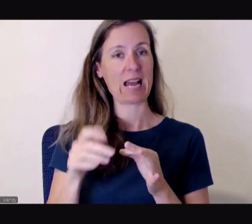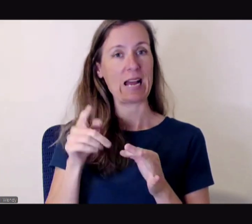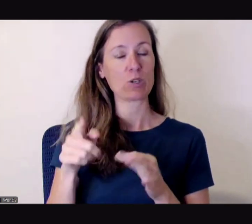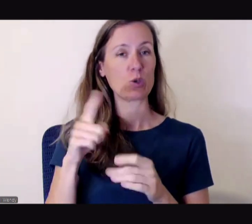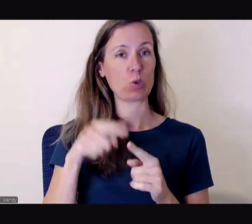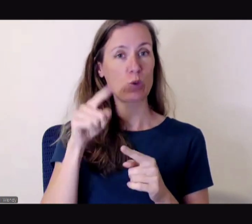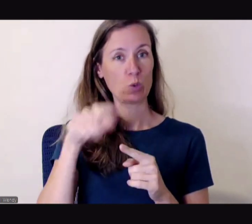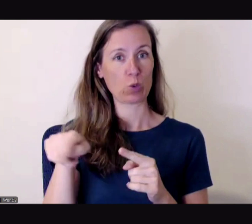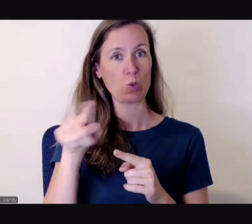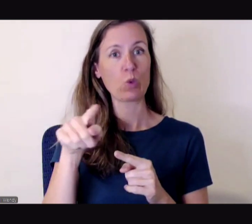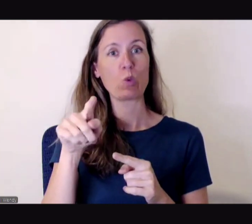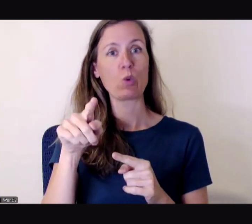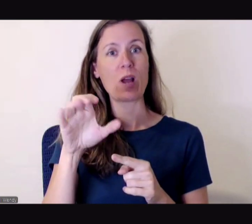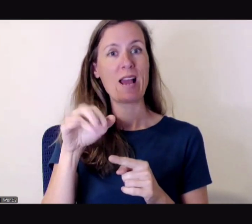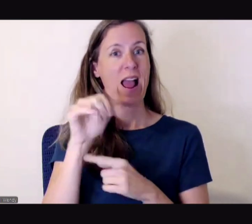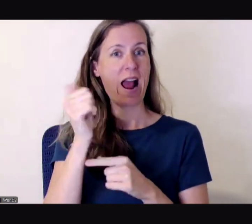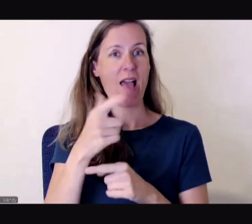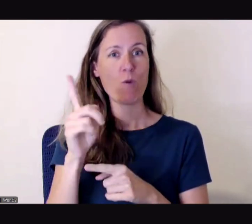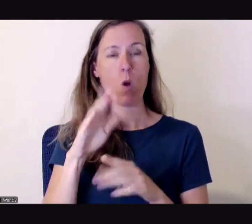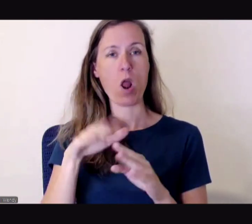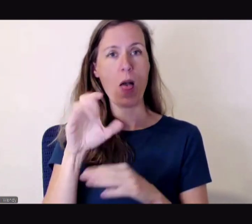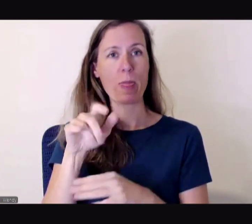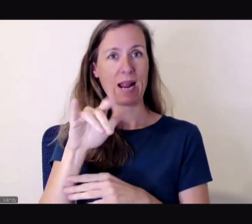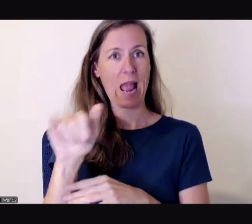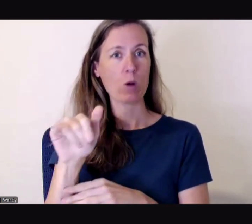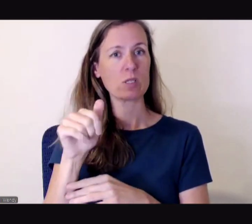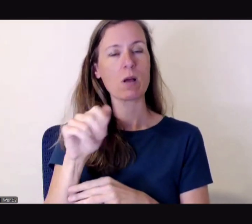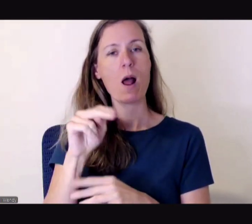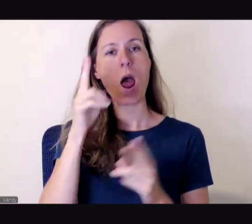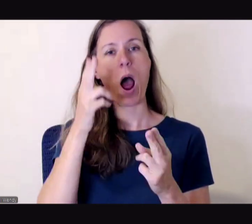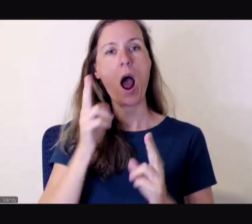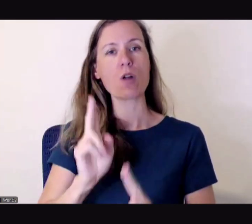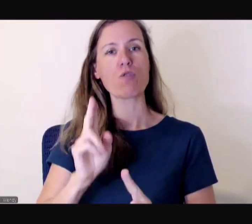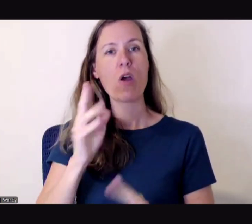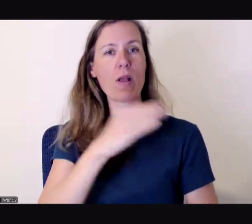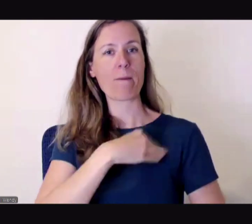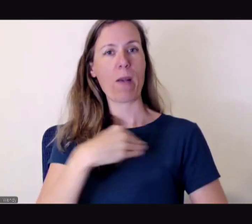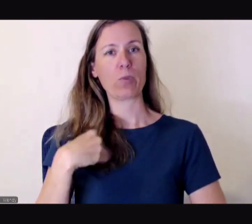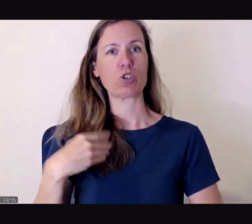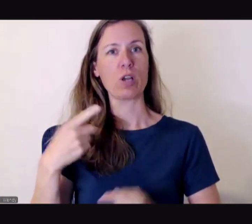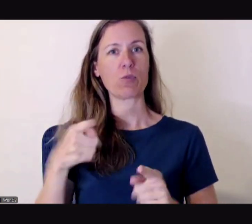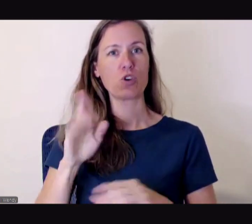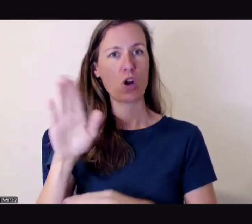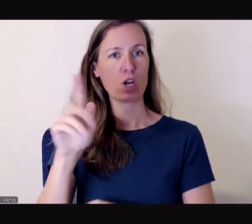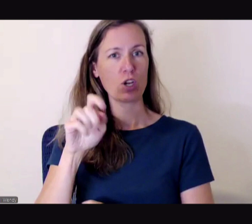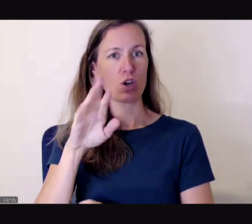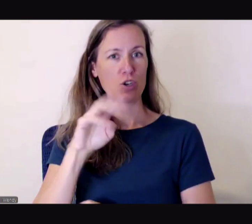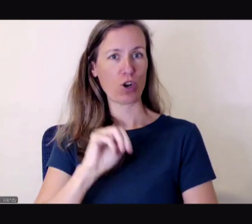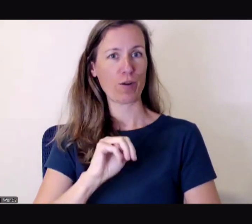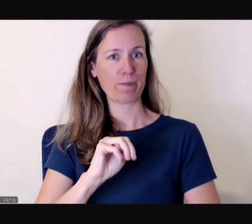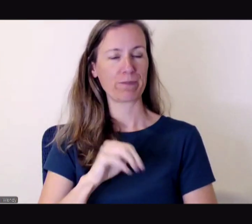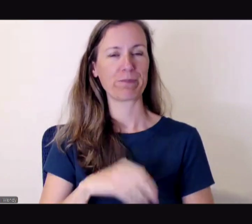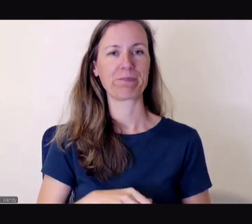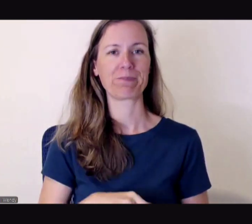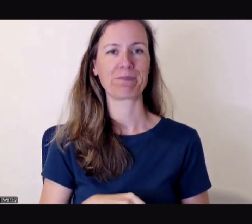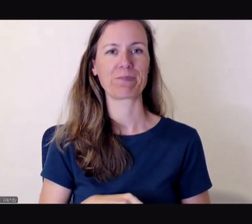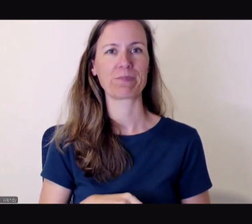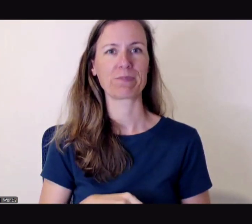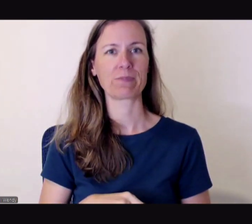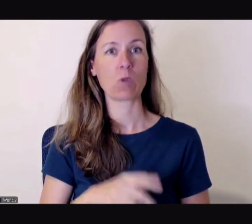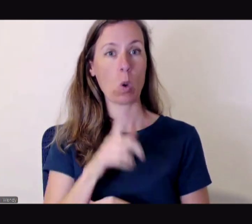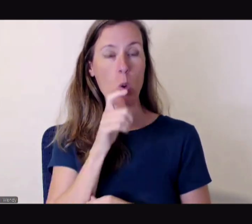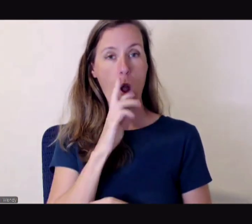term as Cheverly mayor or councilperson. Who are we? The Cheverly Women's